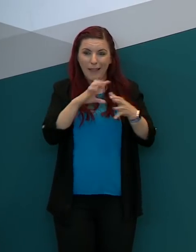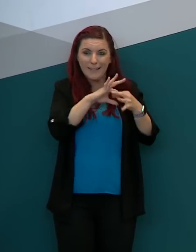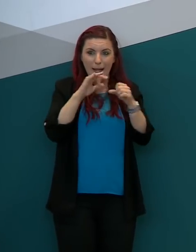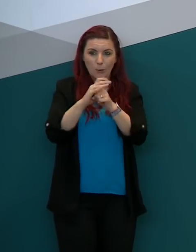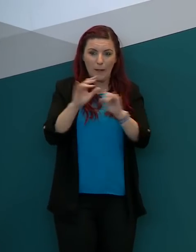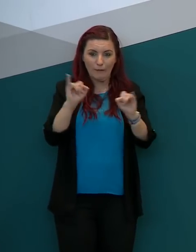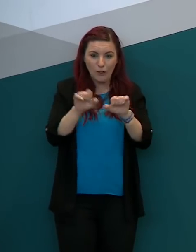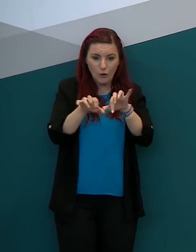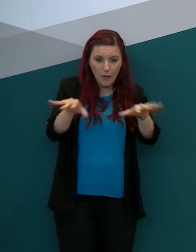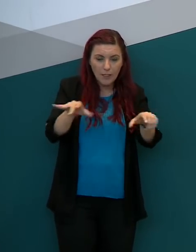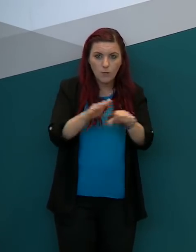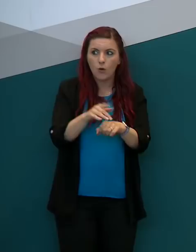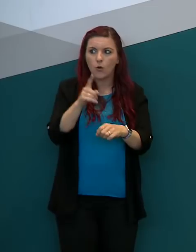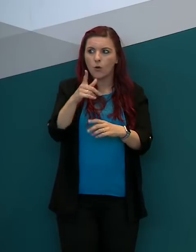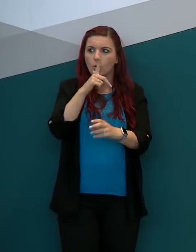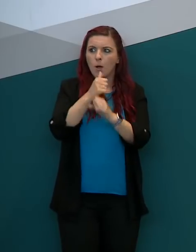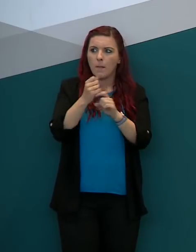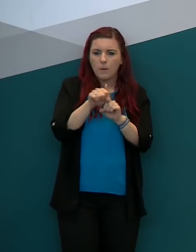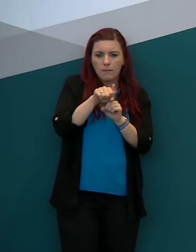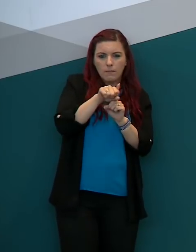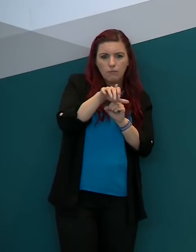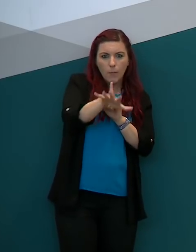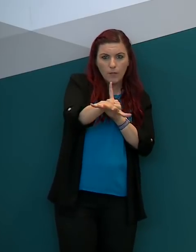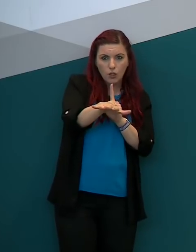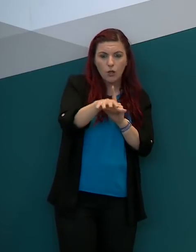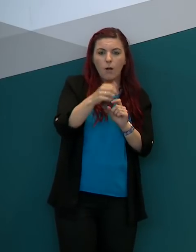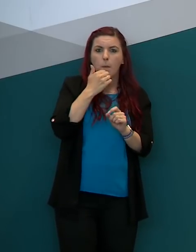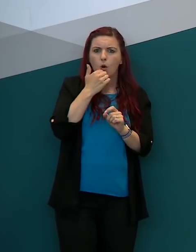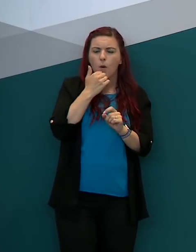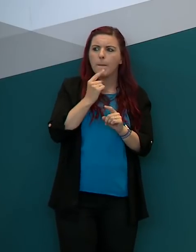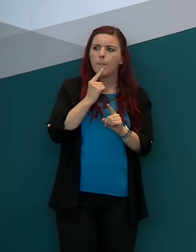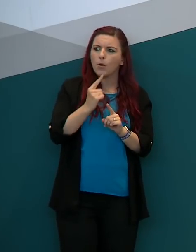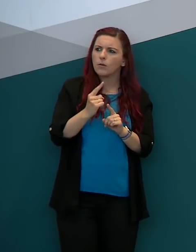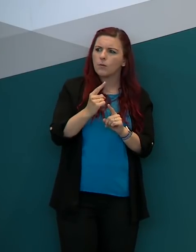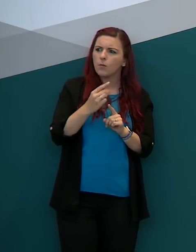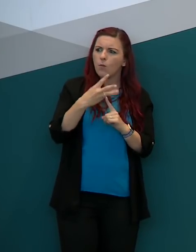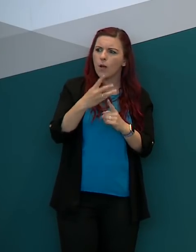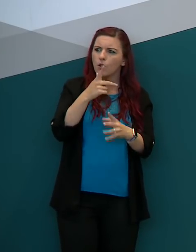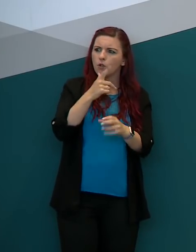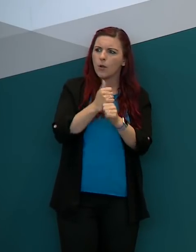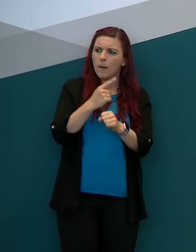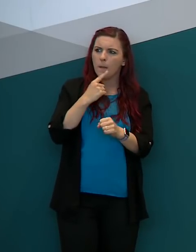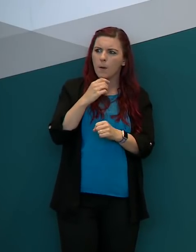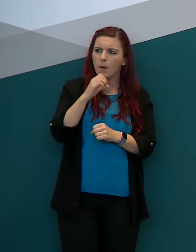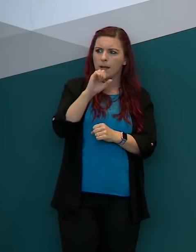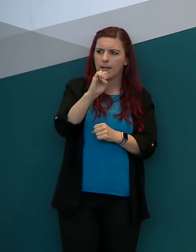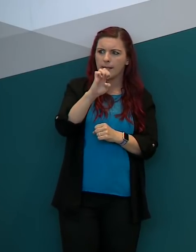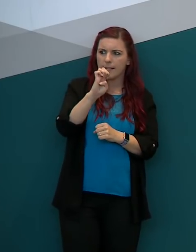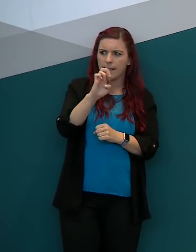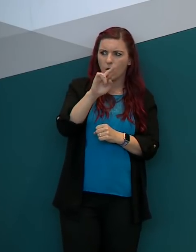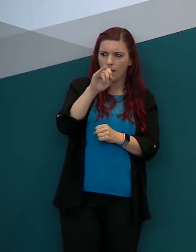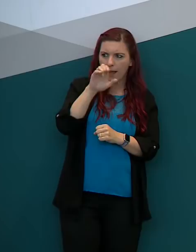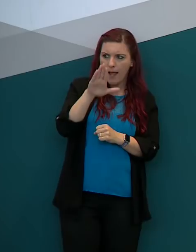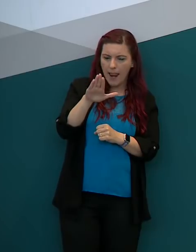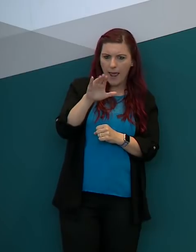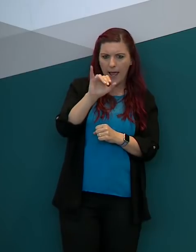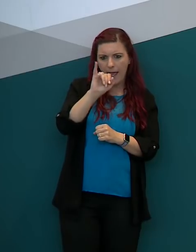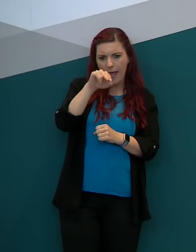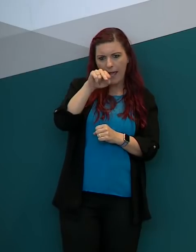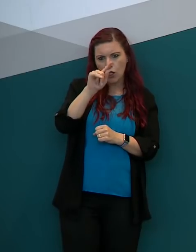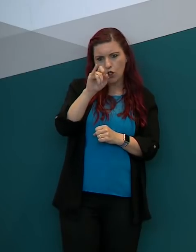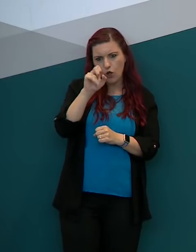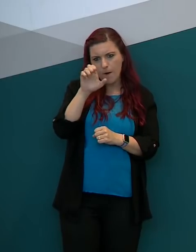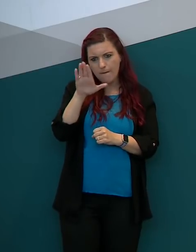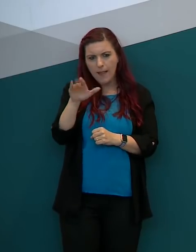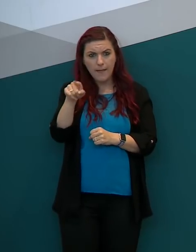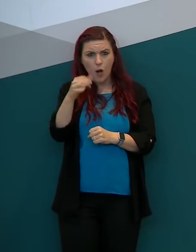that is to some degree a retrospective number. You've referred to a serial interval. Is that number becoming more important,